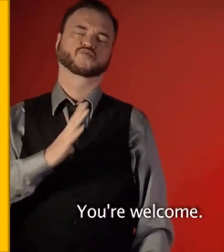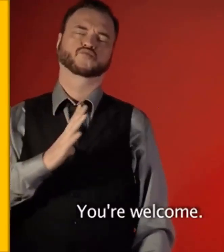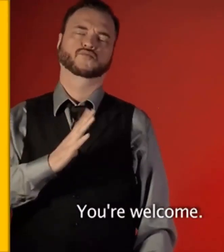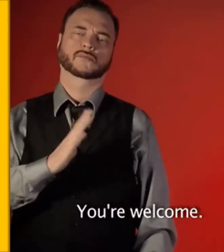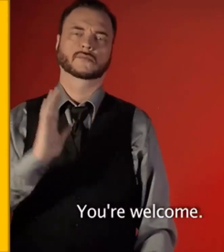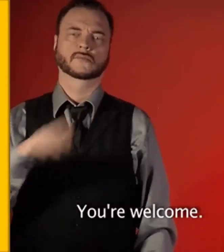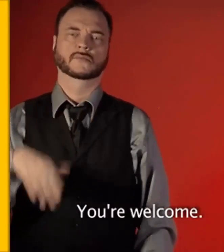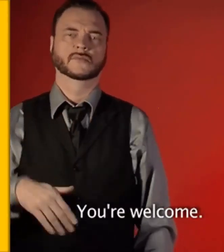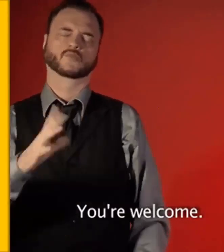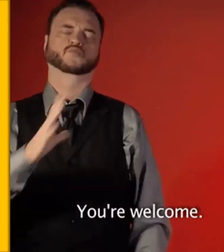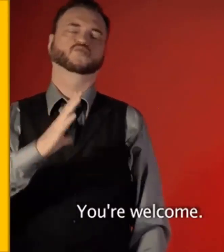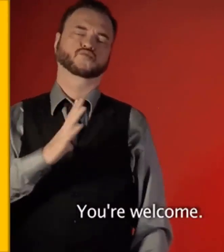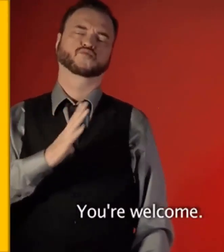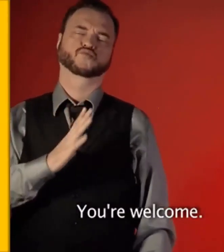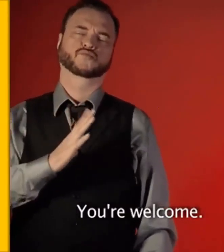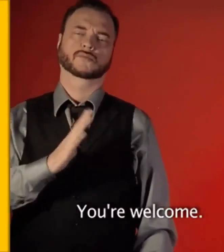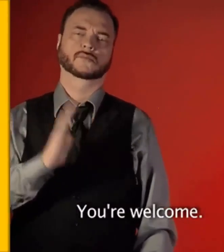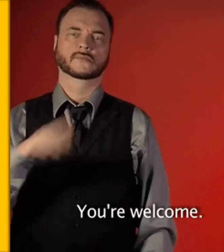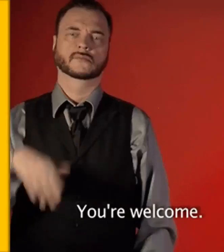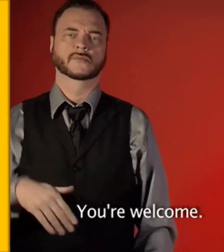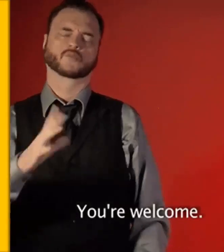Do you understand? Yes.